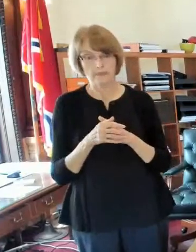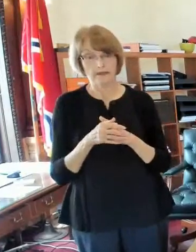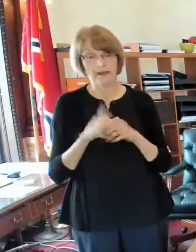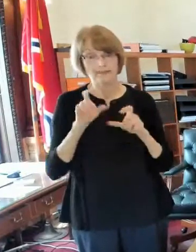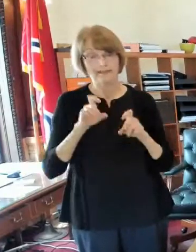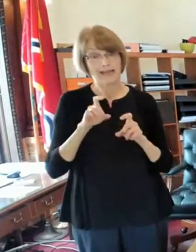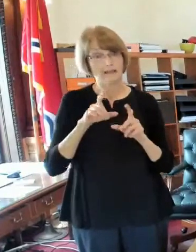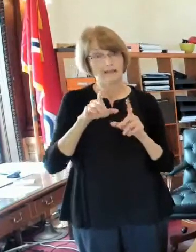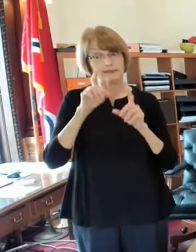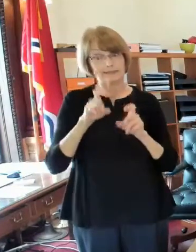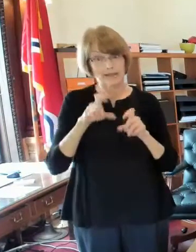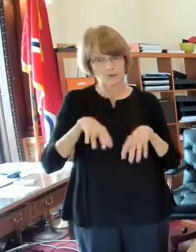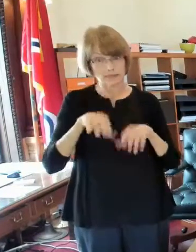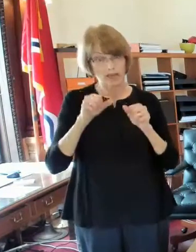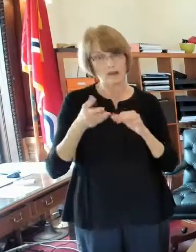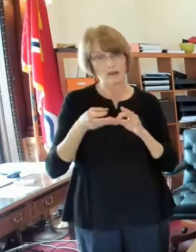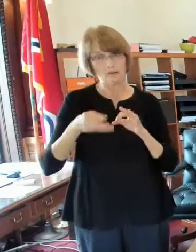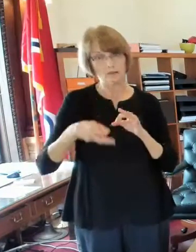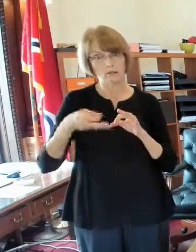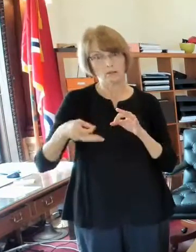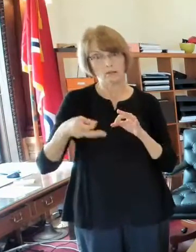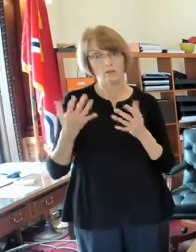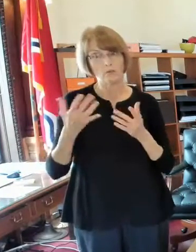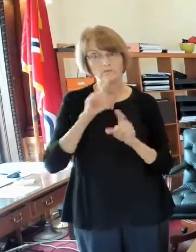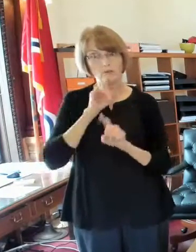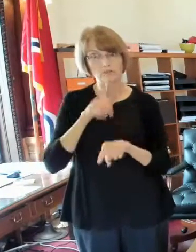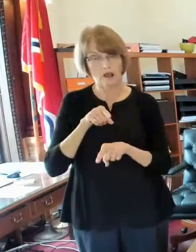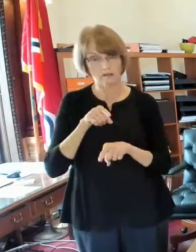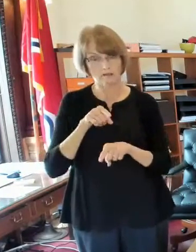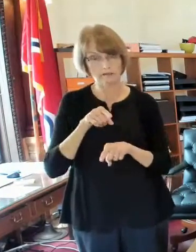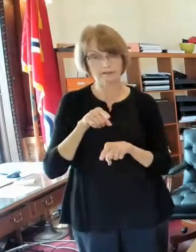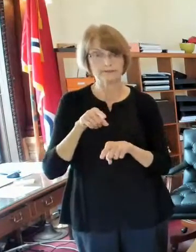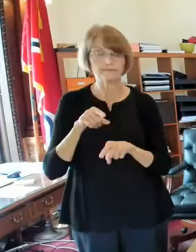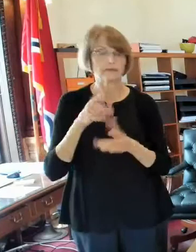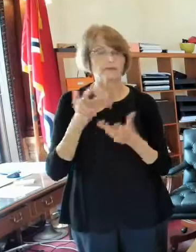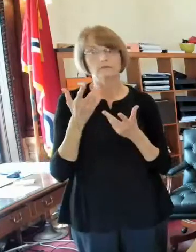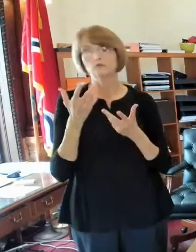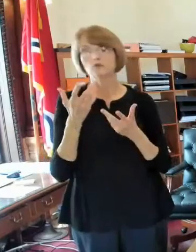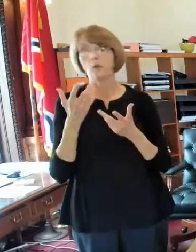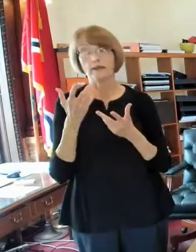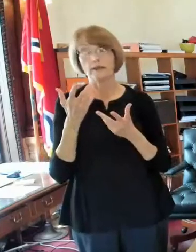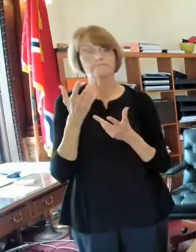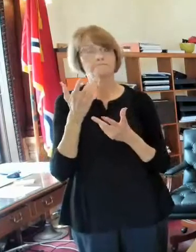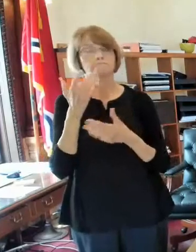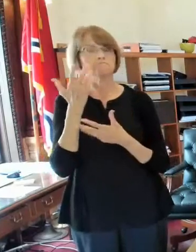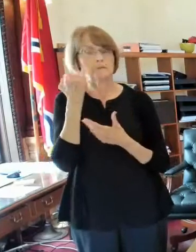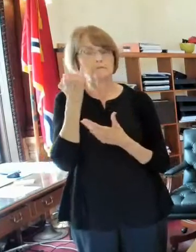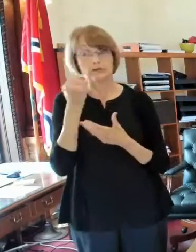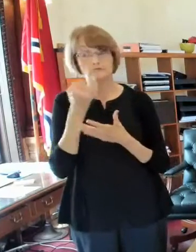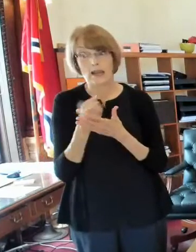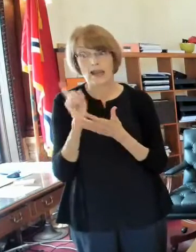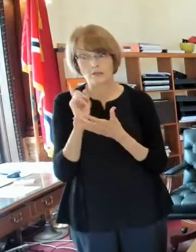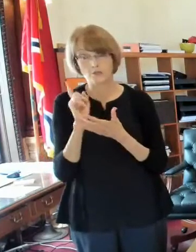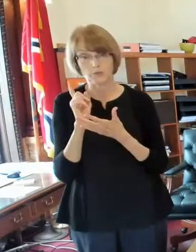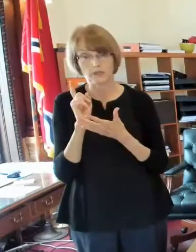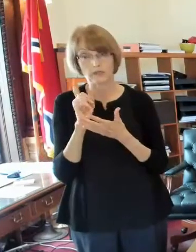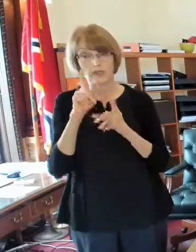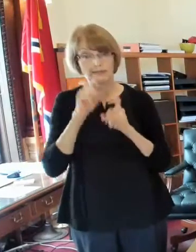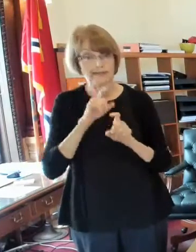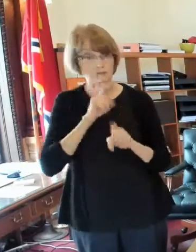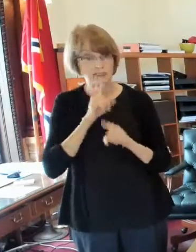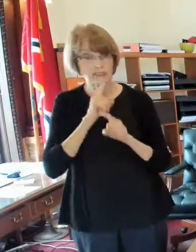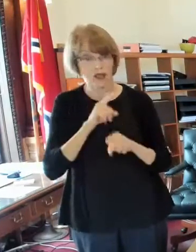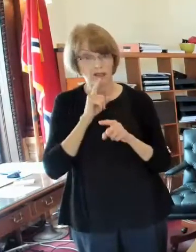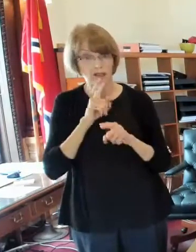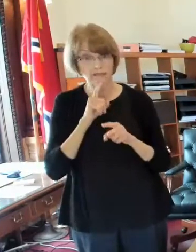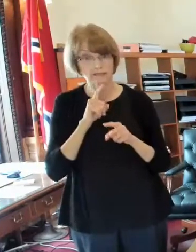results to come back. So when you look at the results within, say, the last week, there are still a lot of results that are out